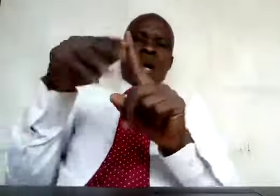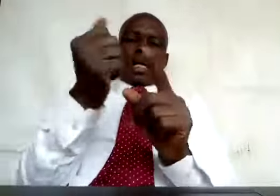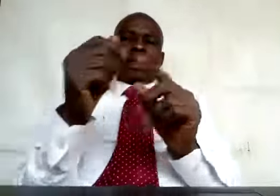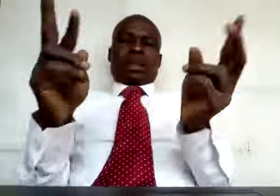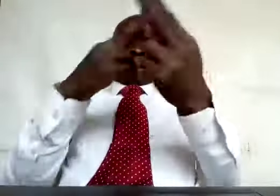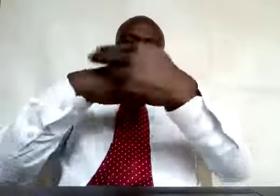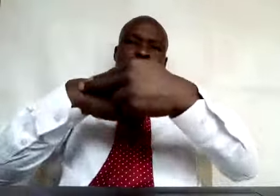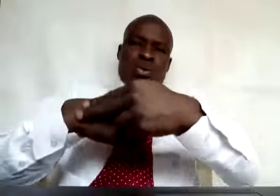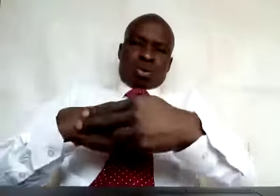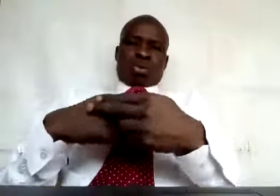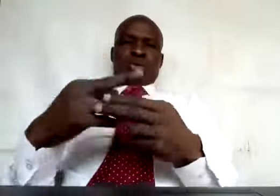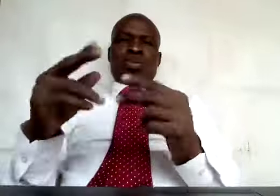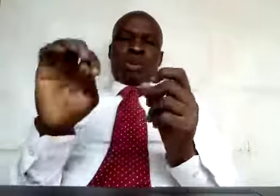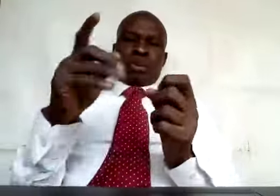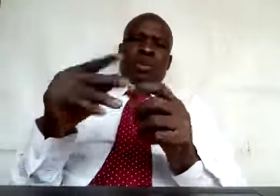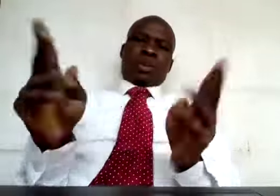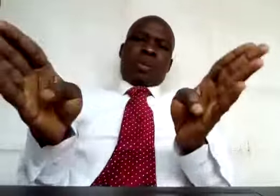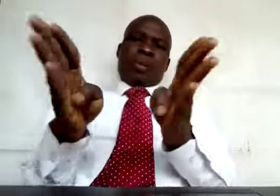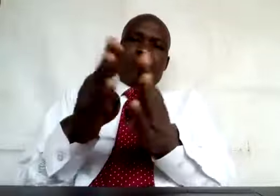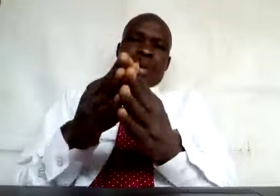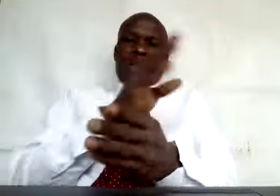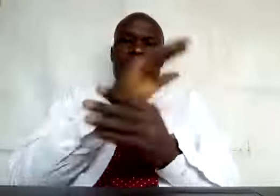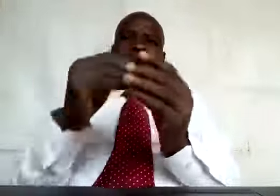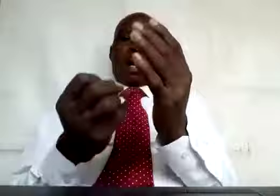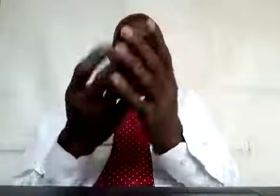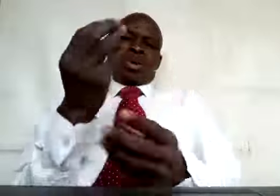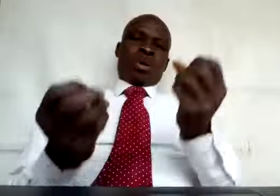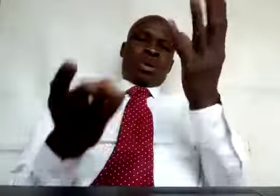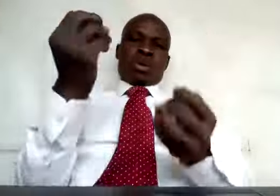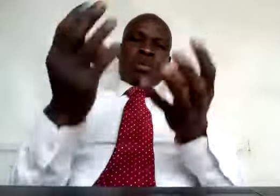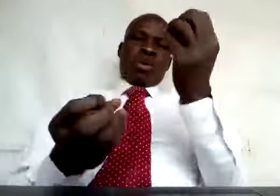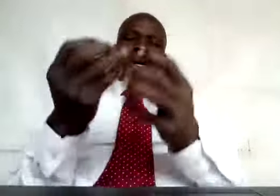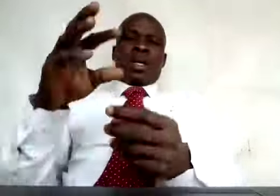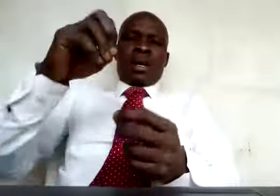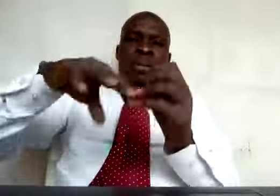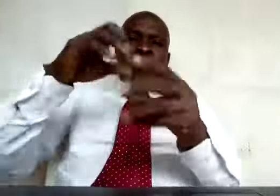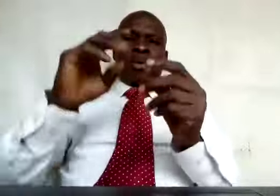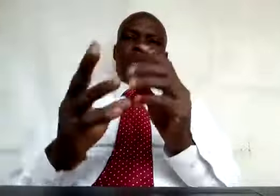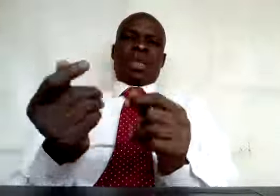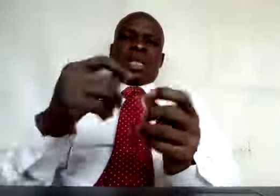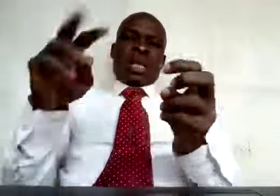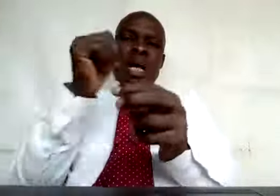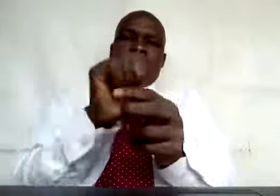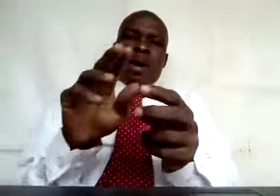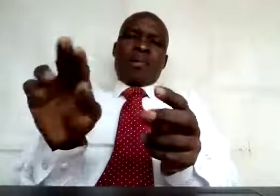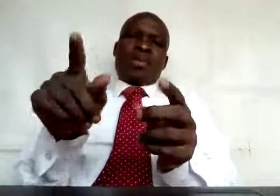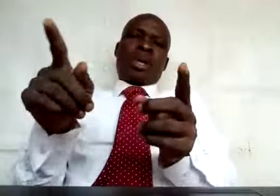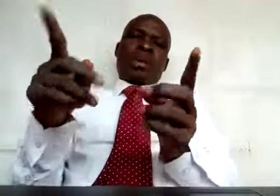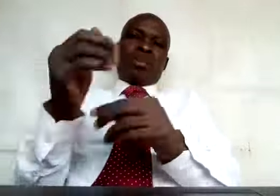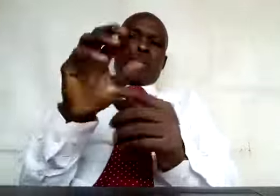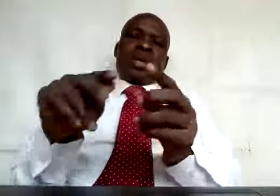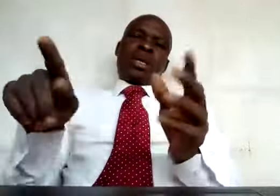Melting and boiling points. Metals have a high melting and boiling points.